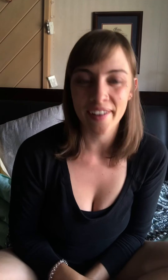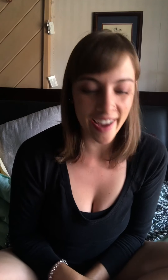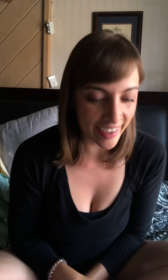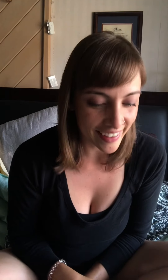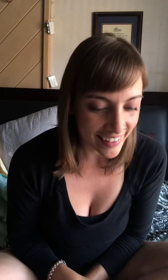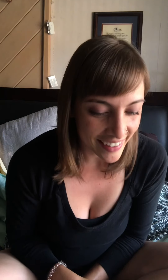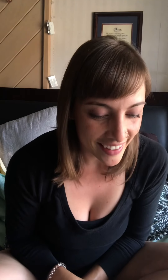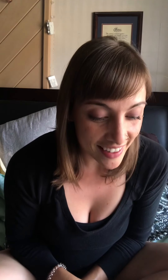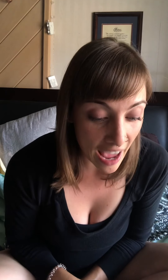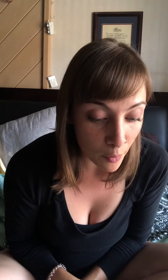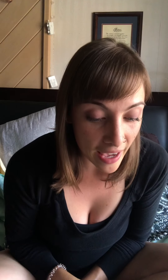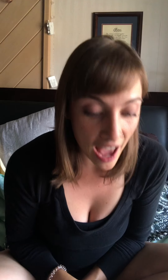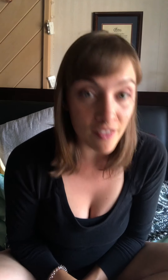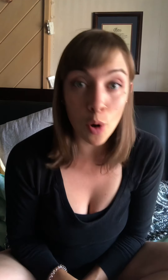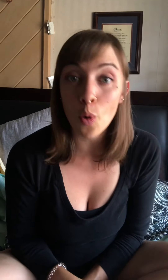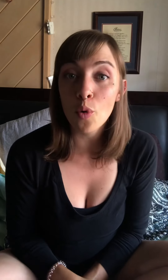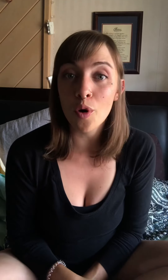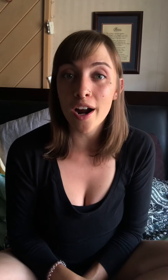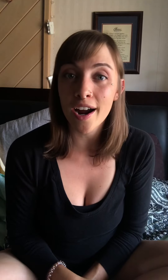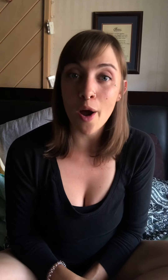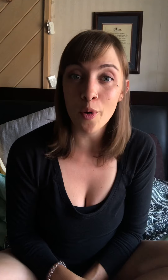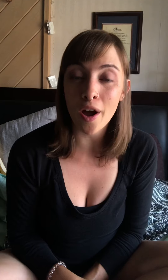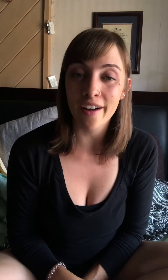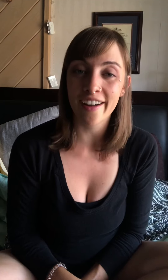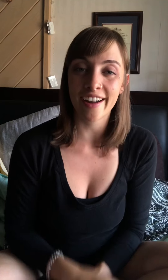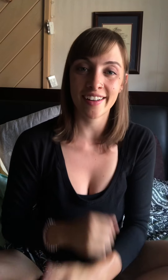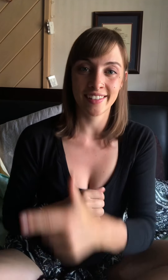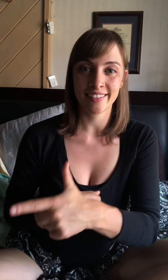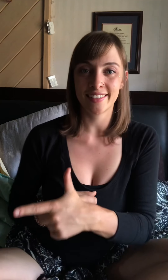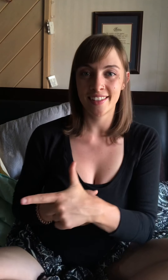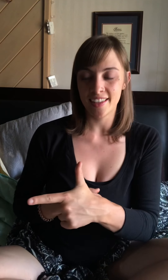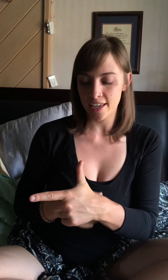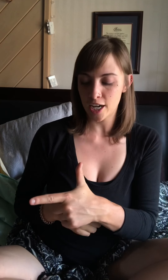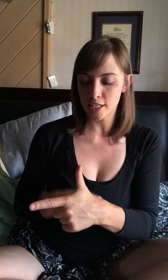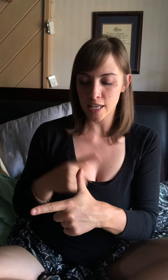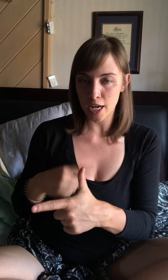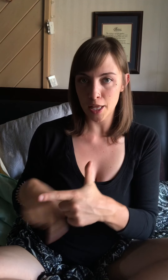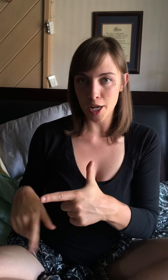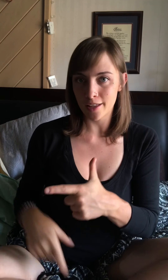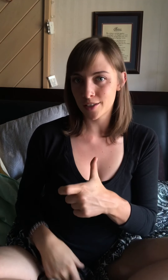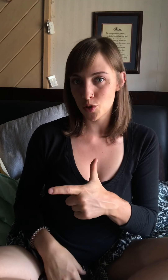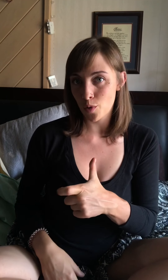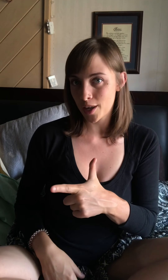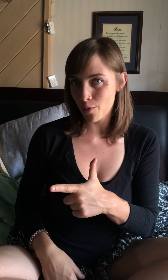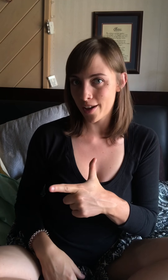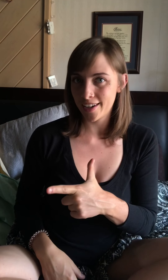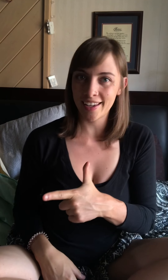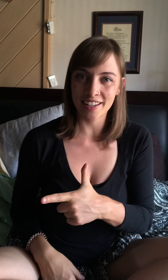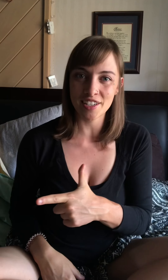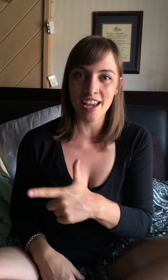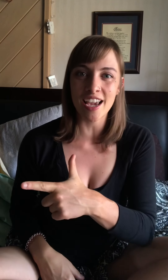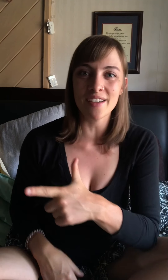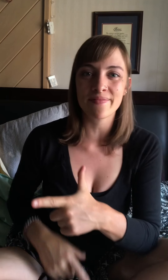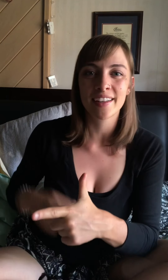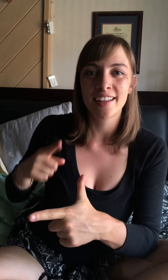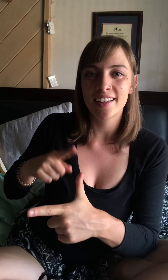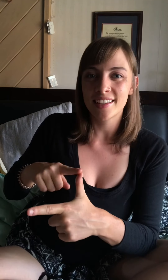Okay, now we have or, O-R. Here's our little 21 hand shape.